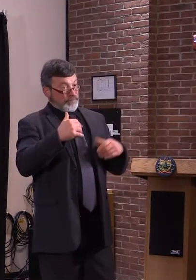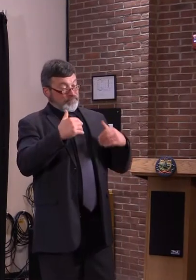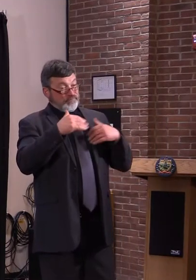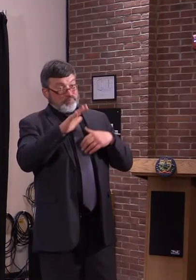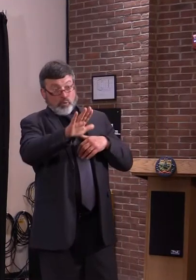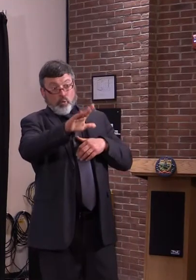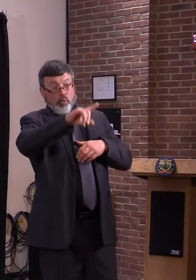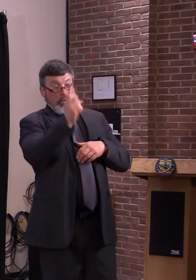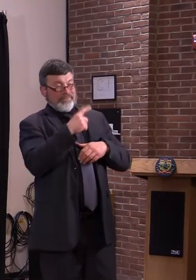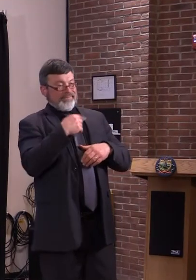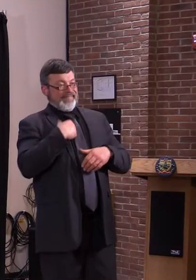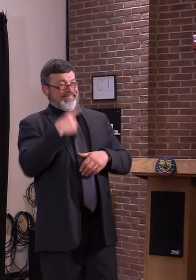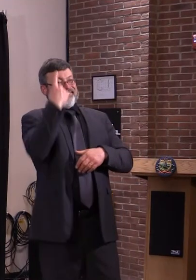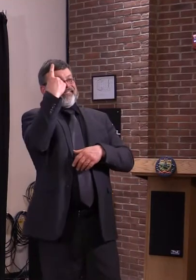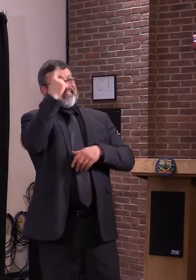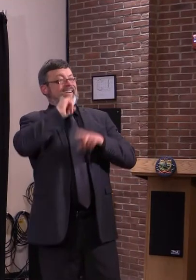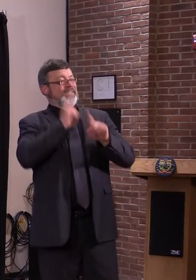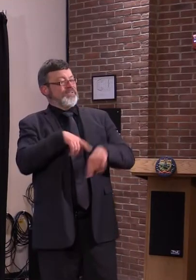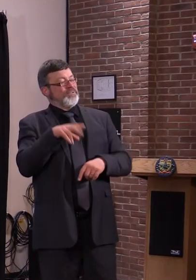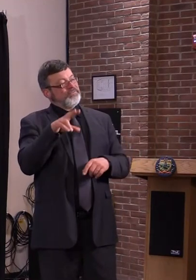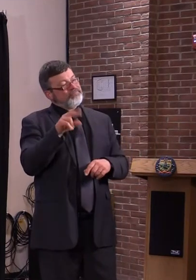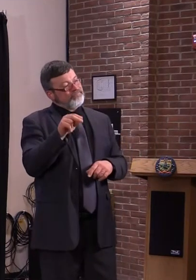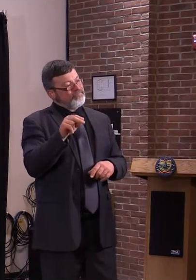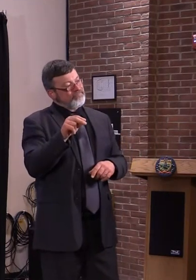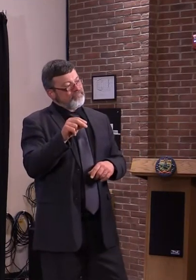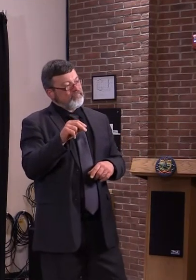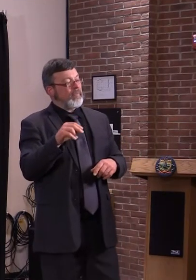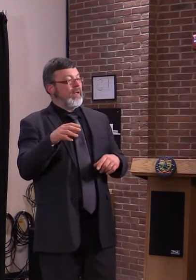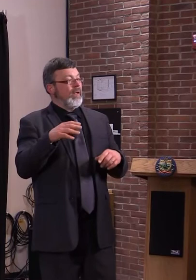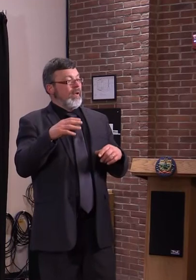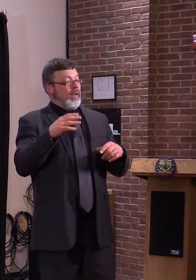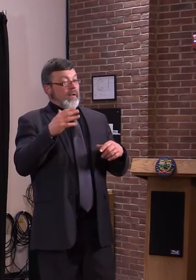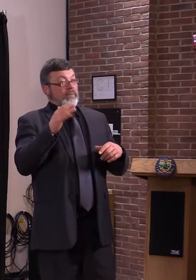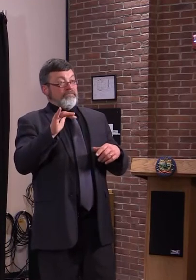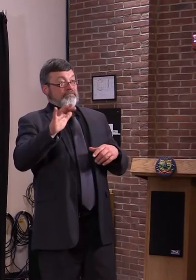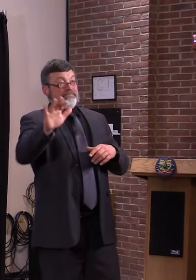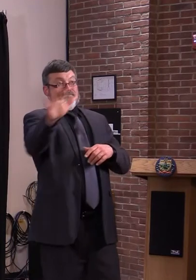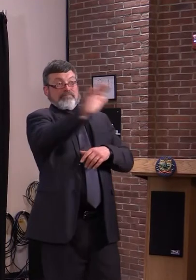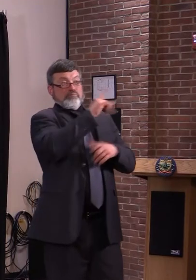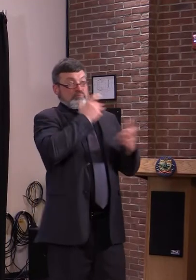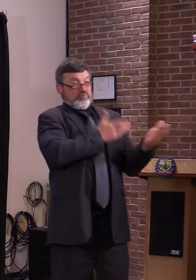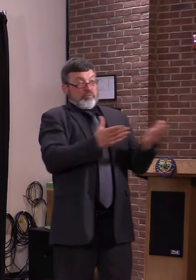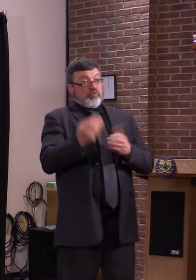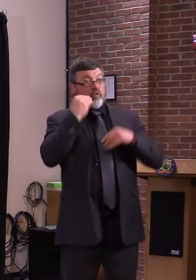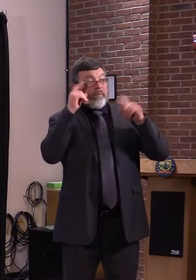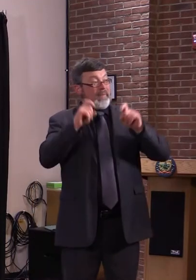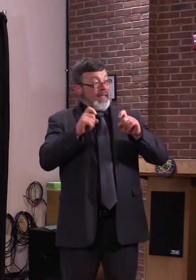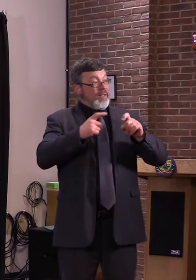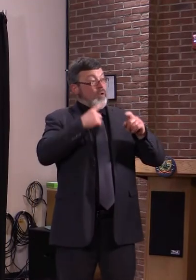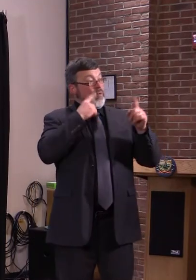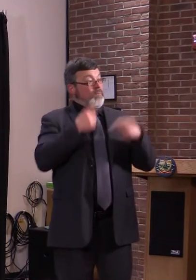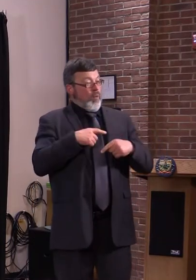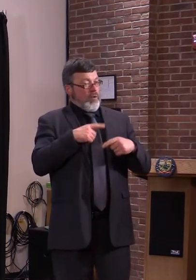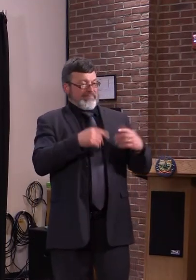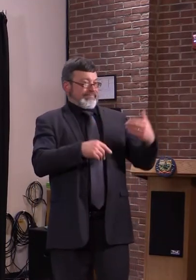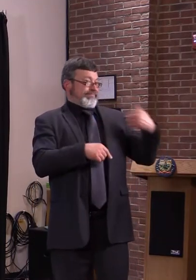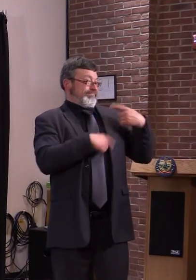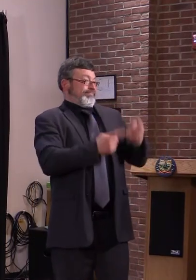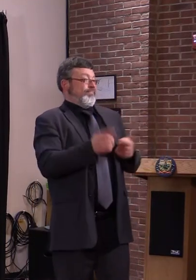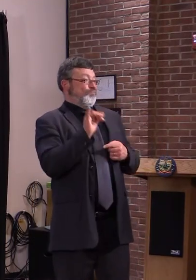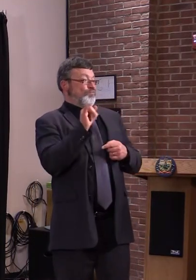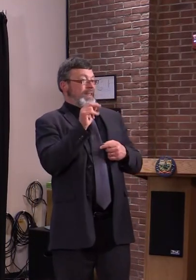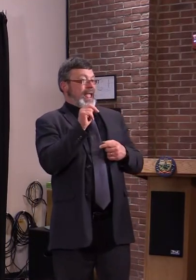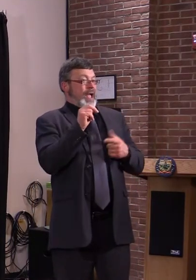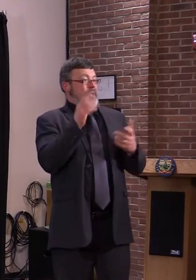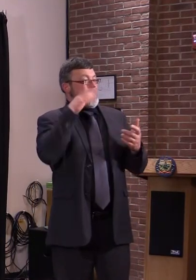tests, you know, through the month of January, we had, you know, some months